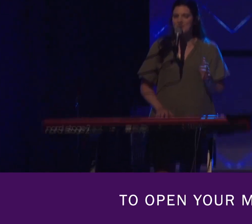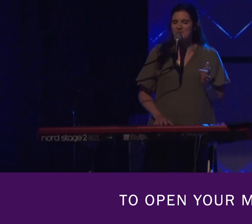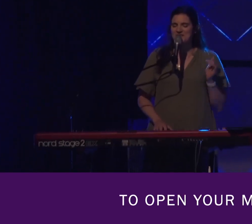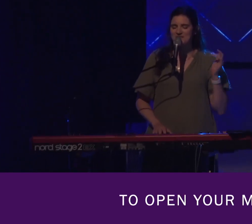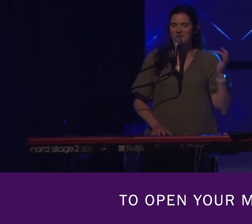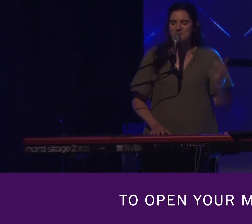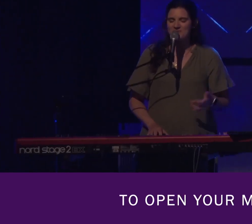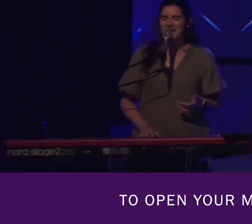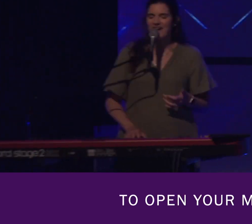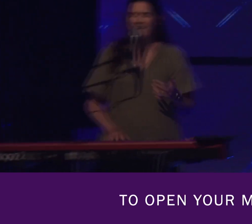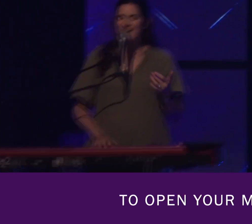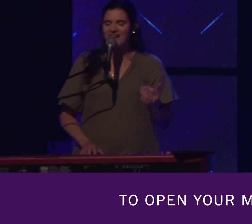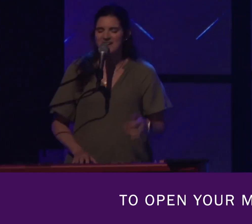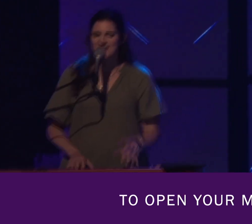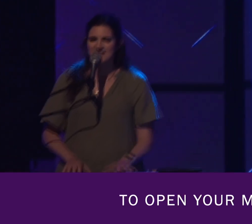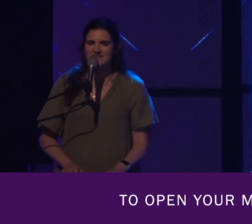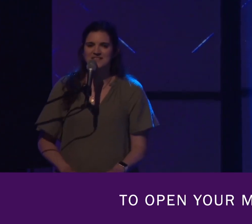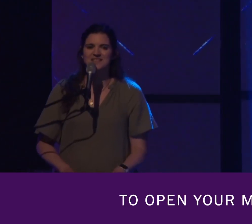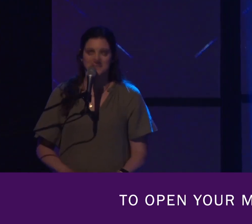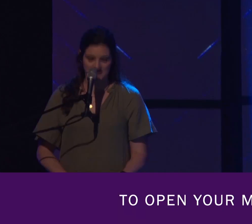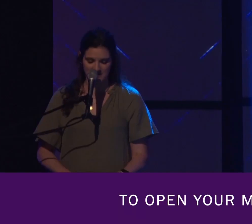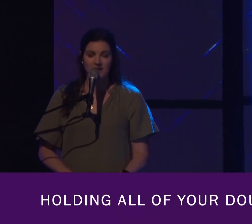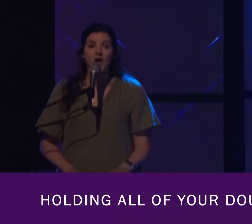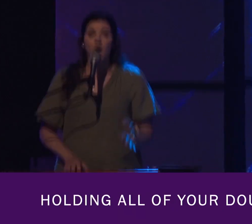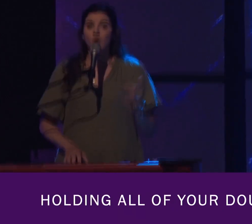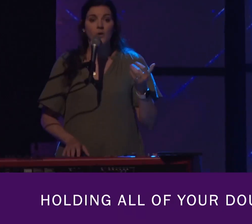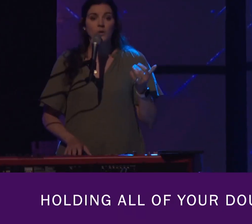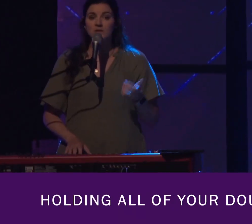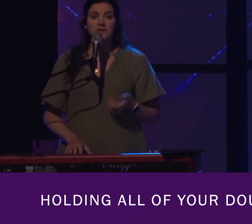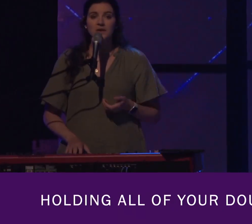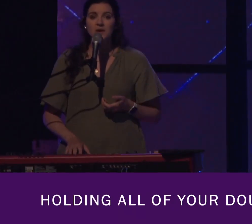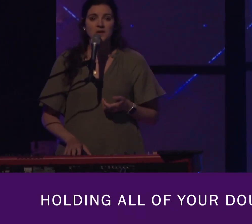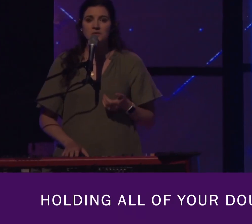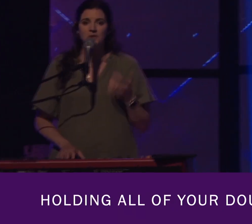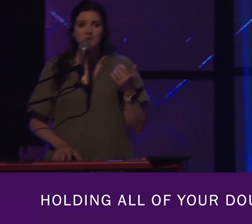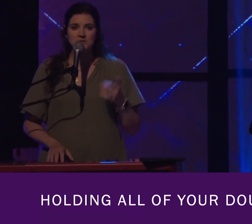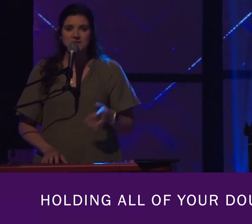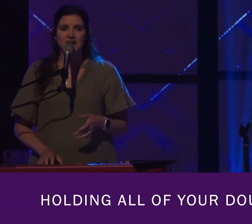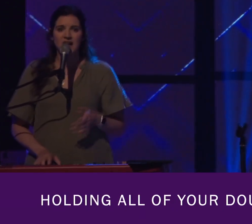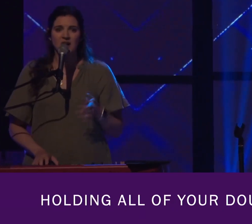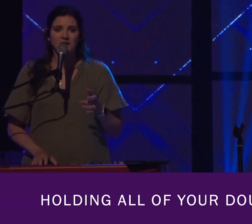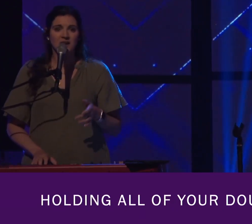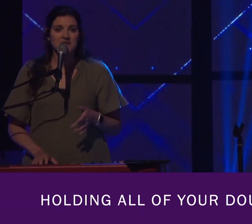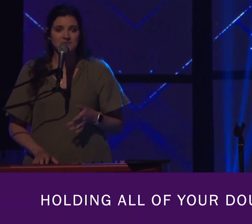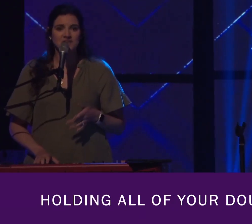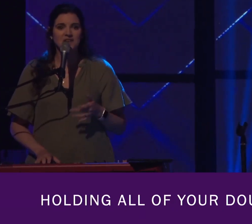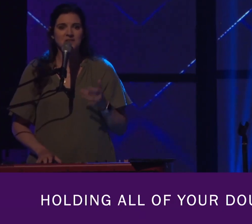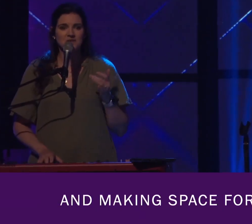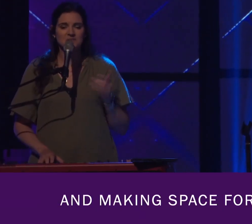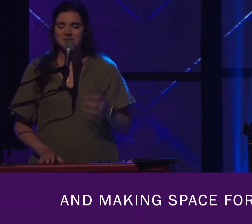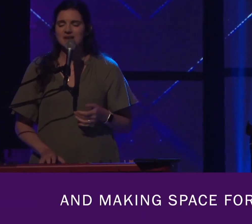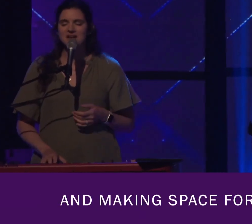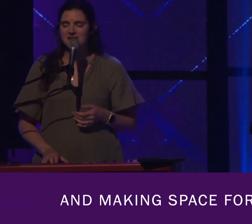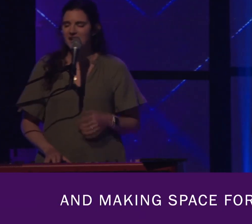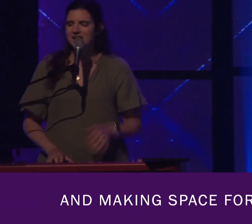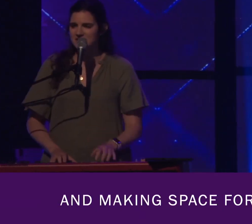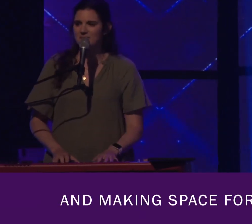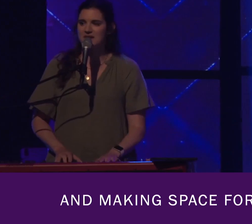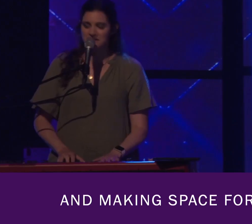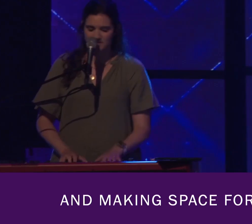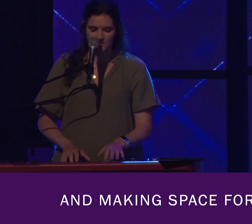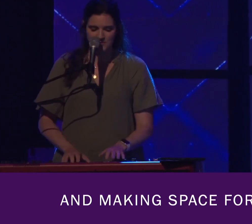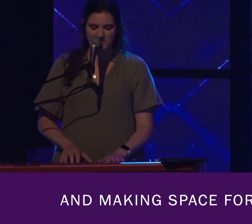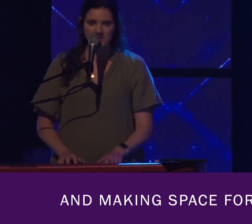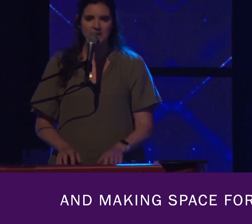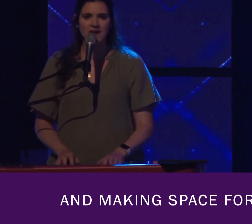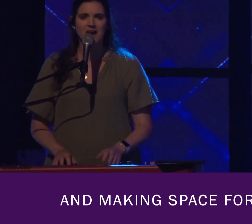to open your mind, holding all of your doubt and fear and making